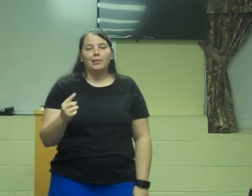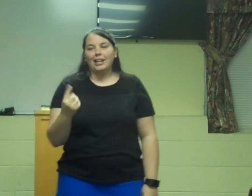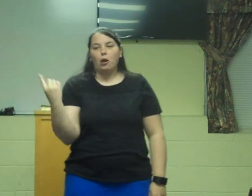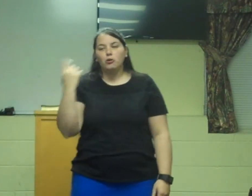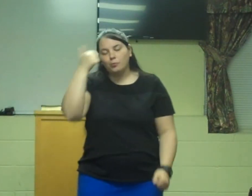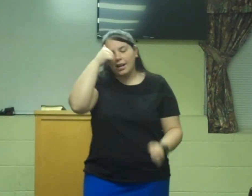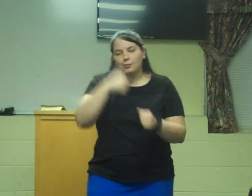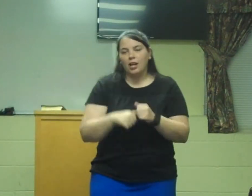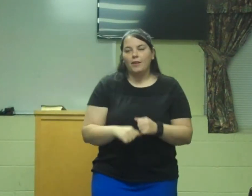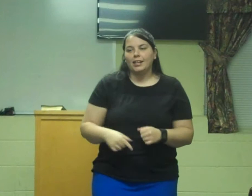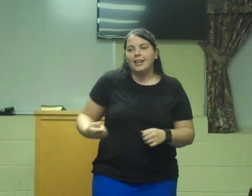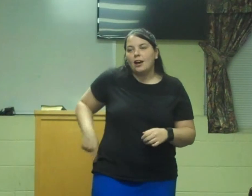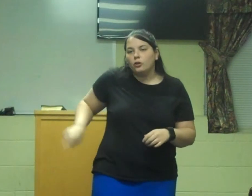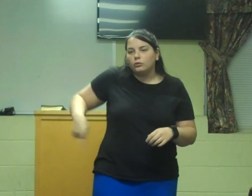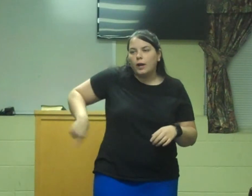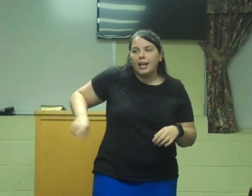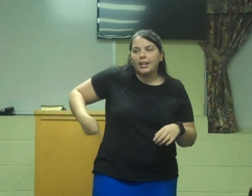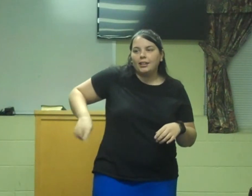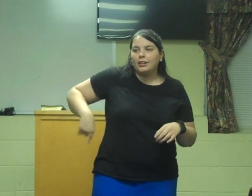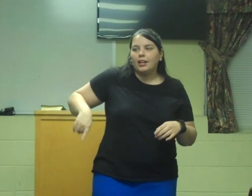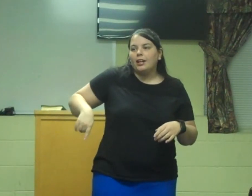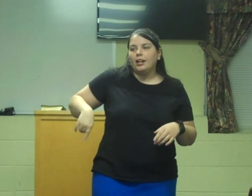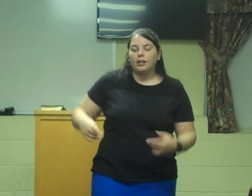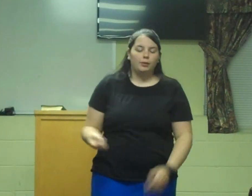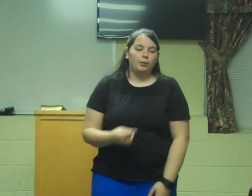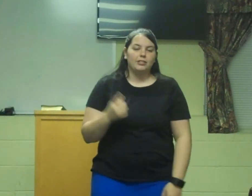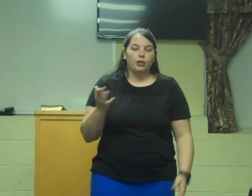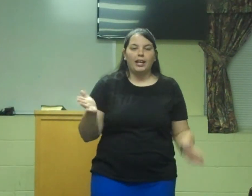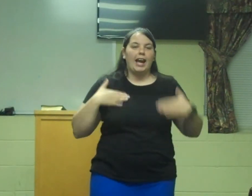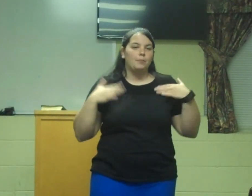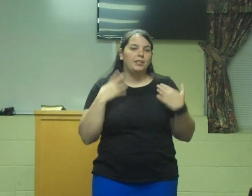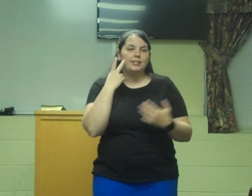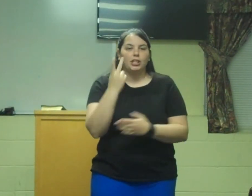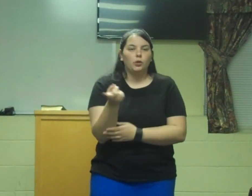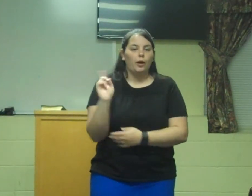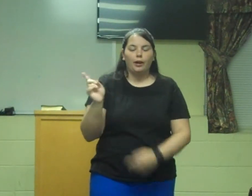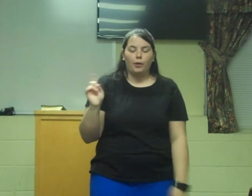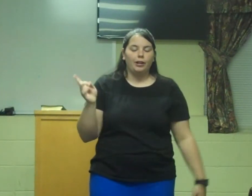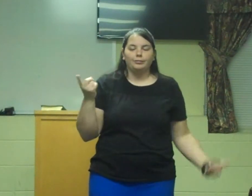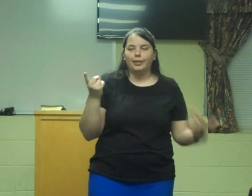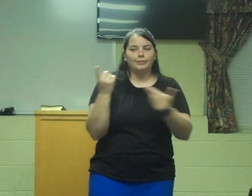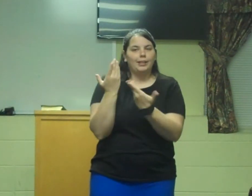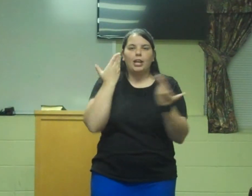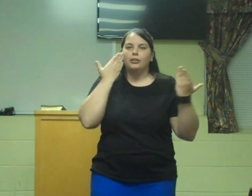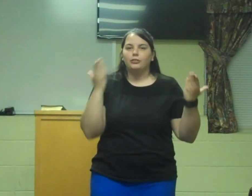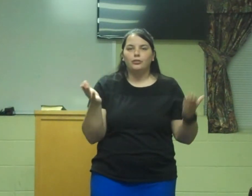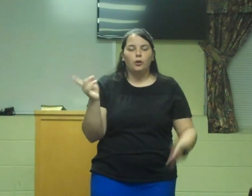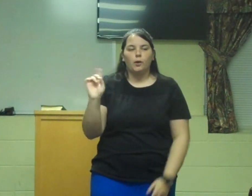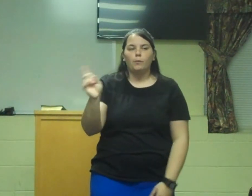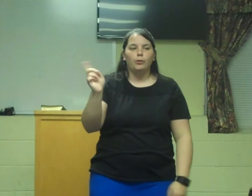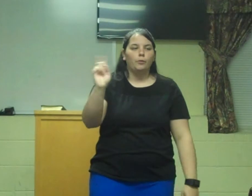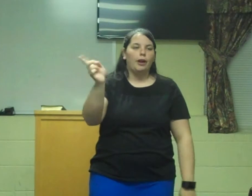It always reminds me of like a tail wagging, because they're like happy to see you. Where. There's no way to remember it. Where.